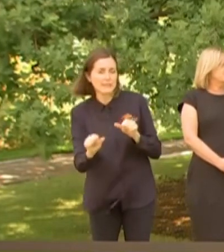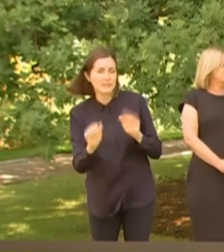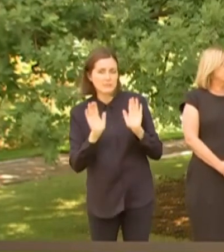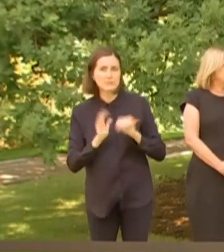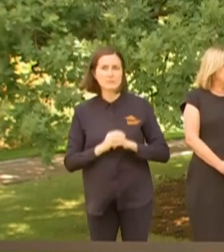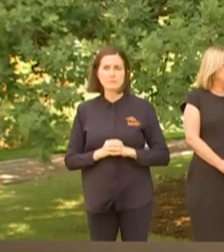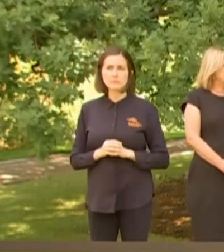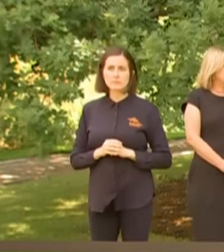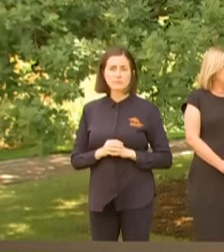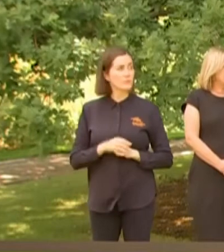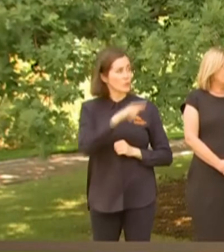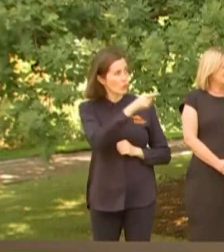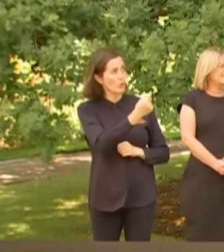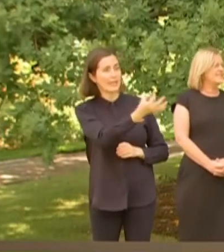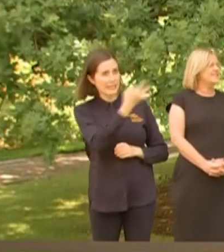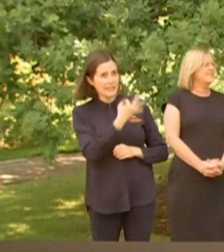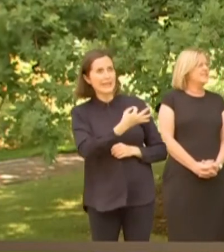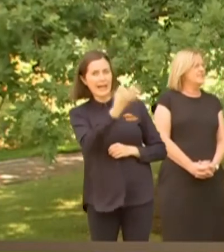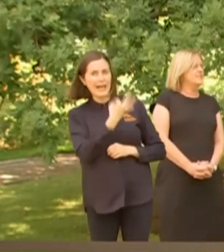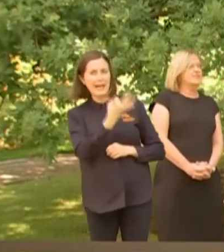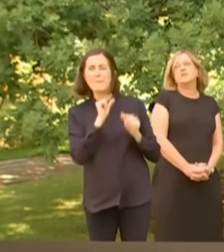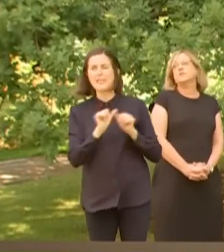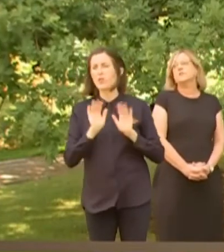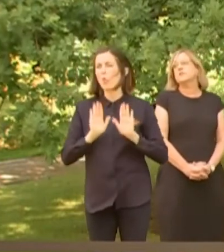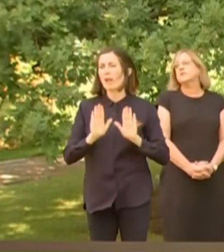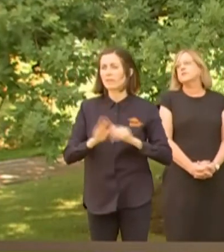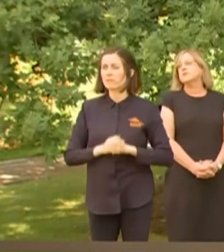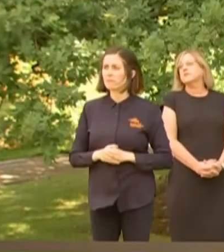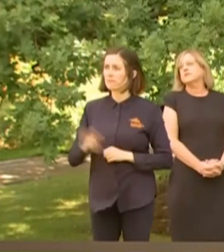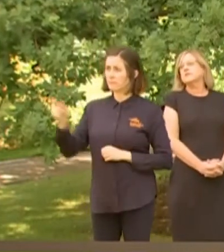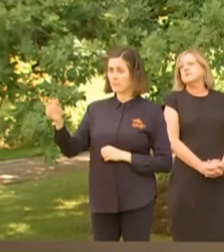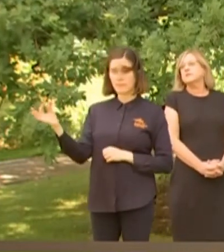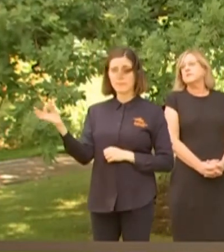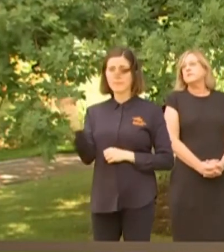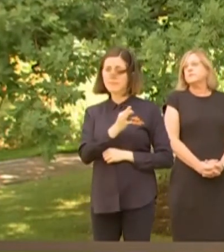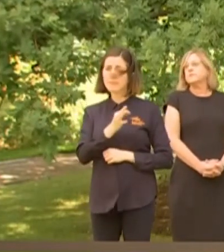constant invitations to do that, I don't think that would be a smart thing.